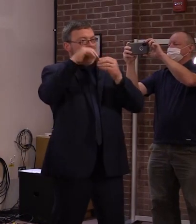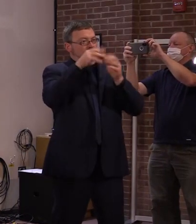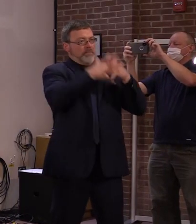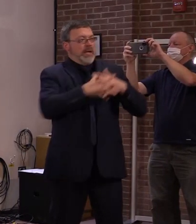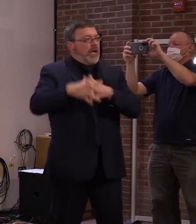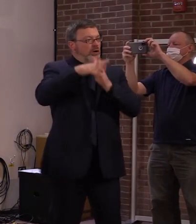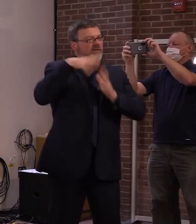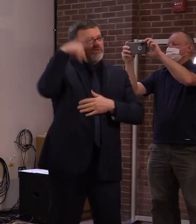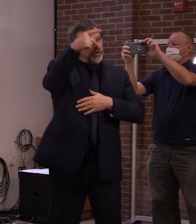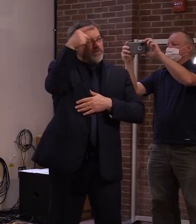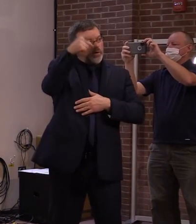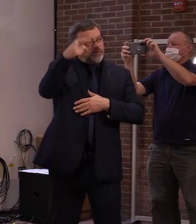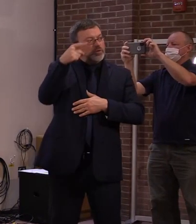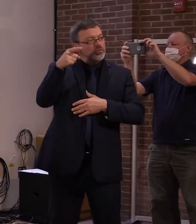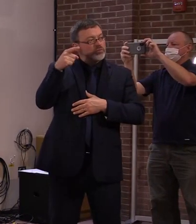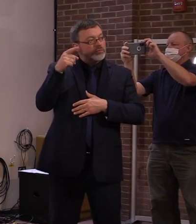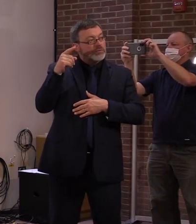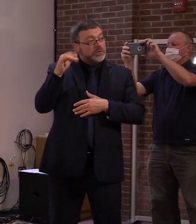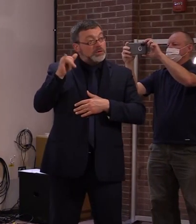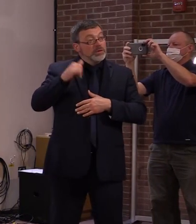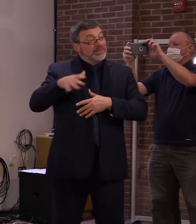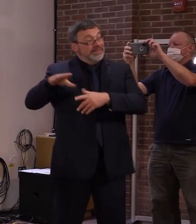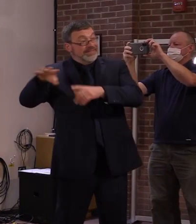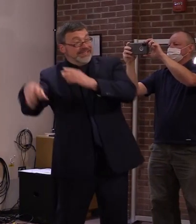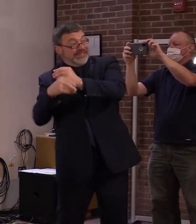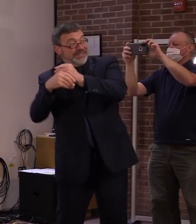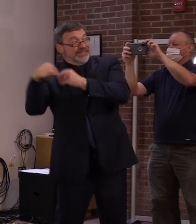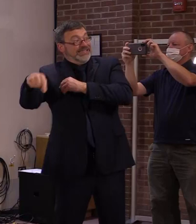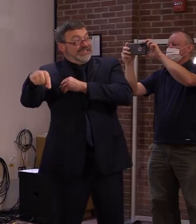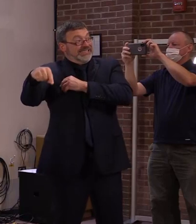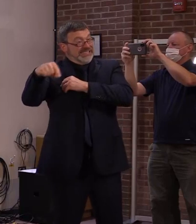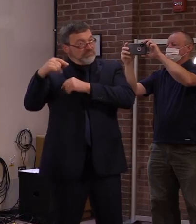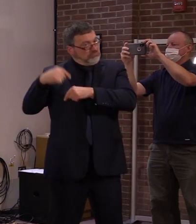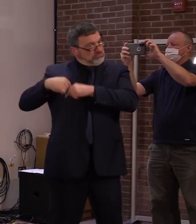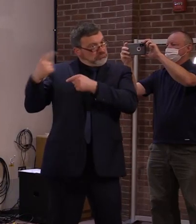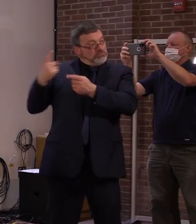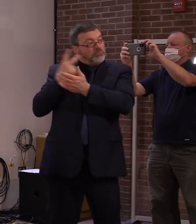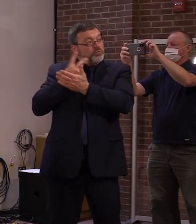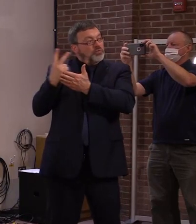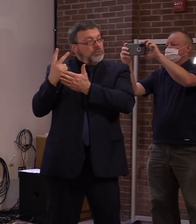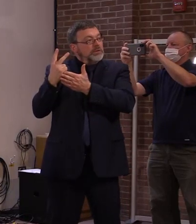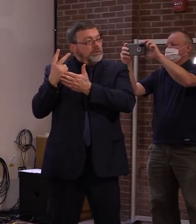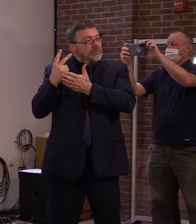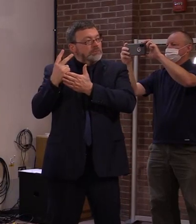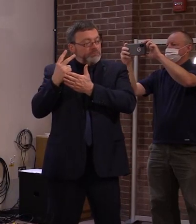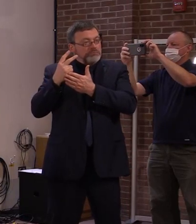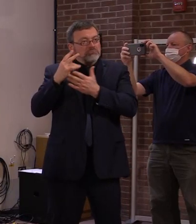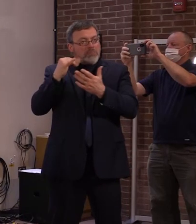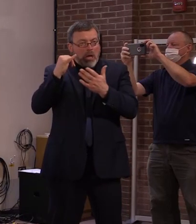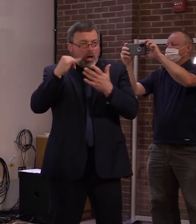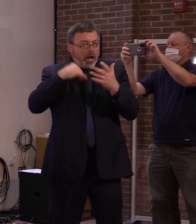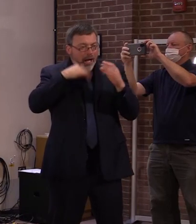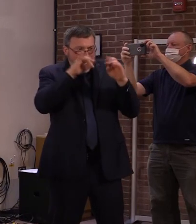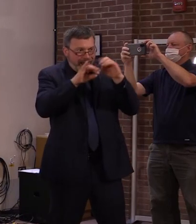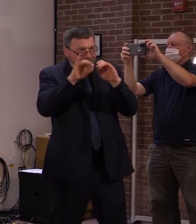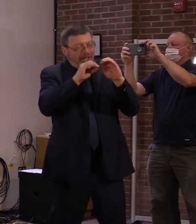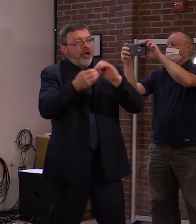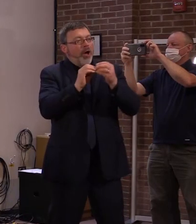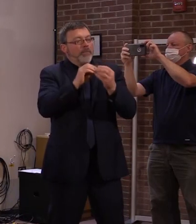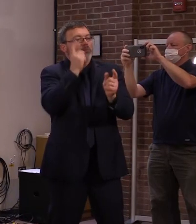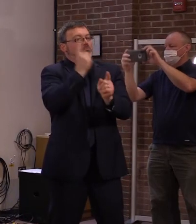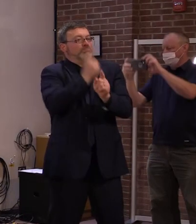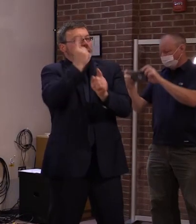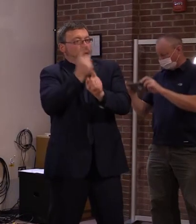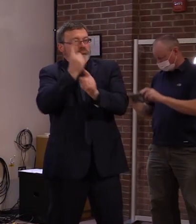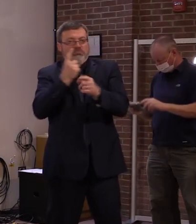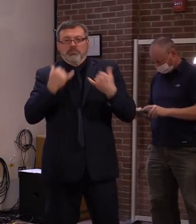since the booster doses have been initiated. We do believe that the booster doses are accurate. In much of our